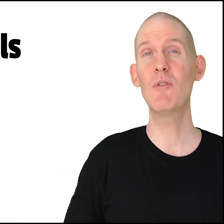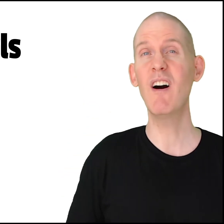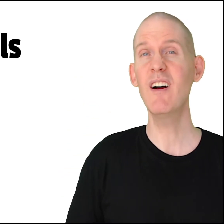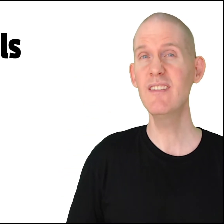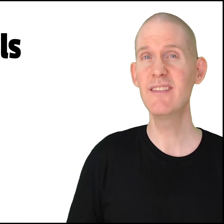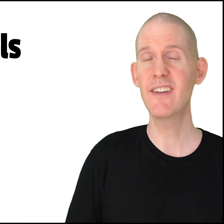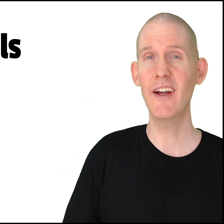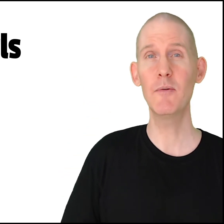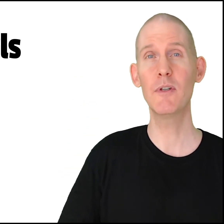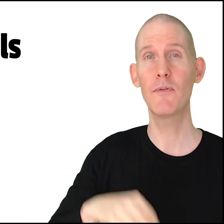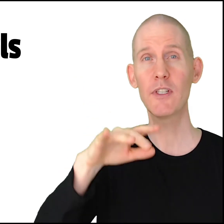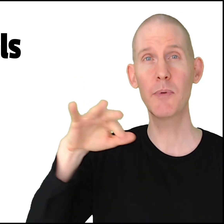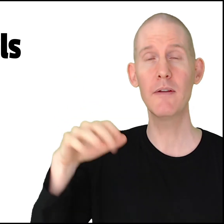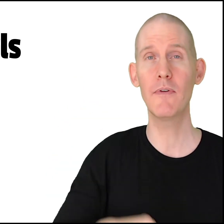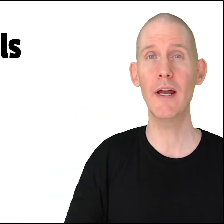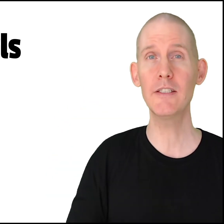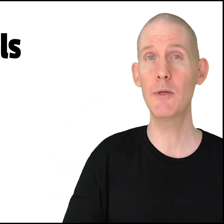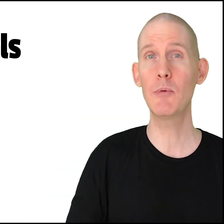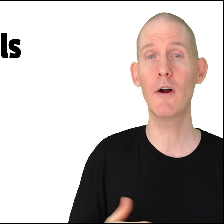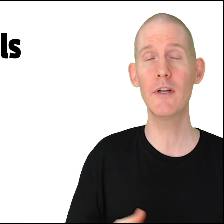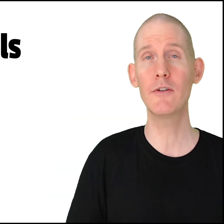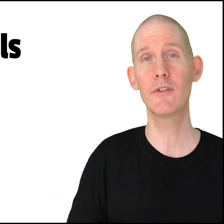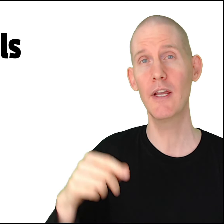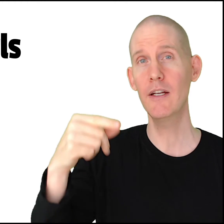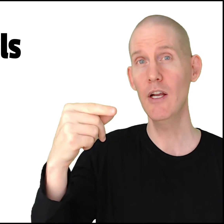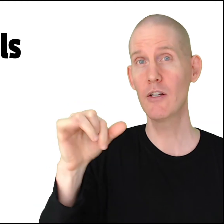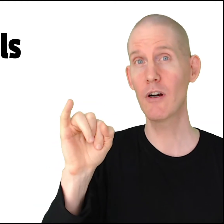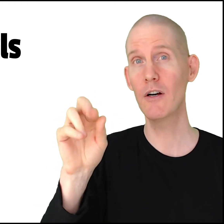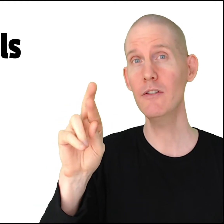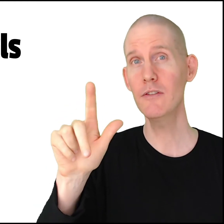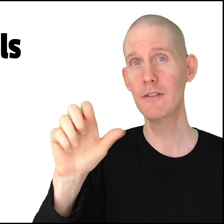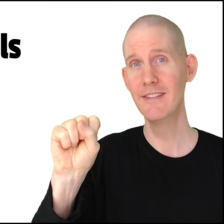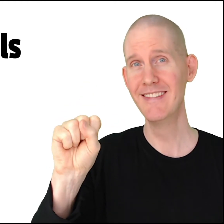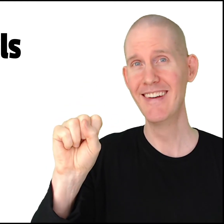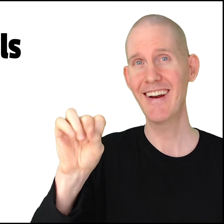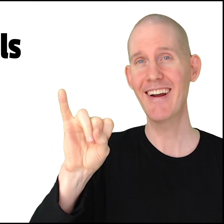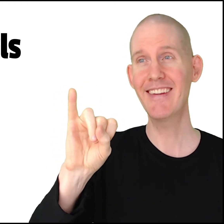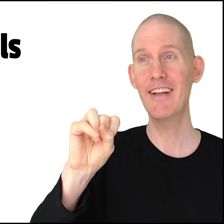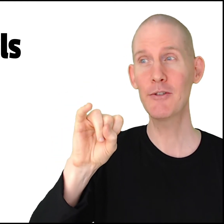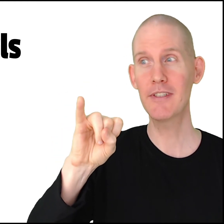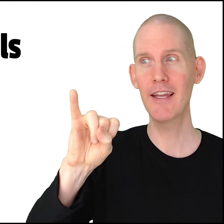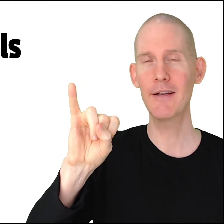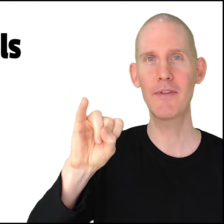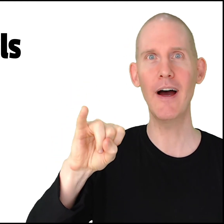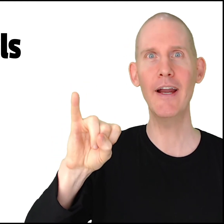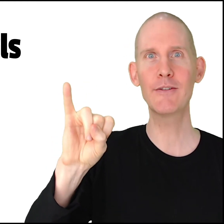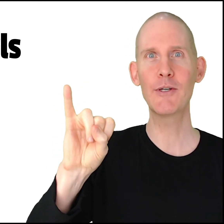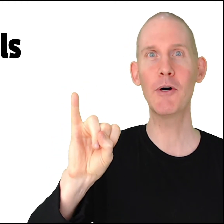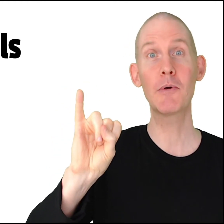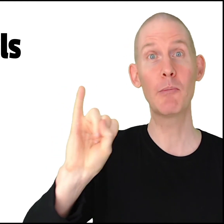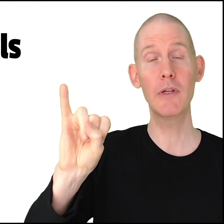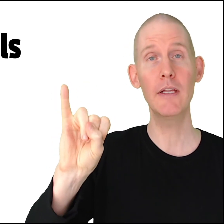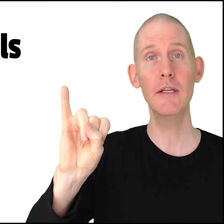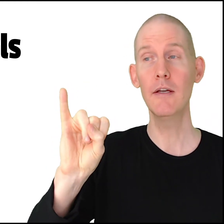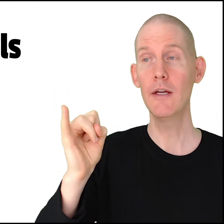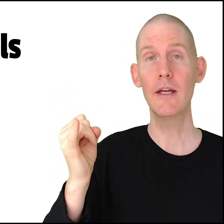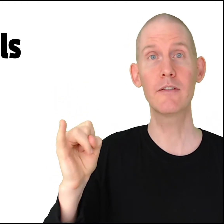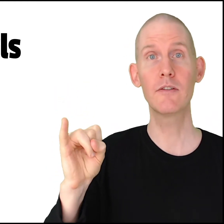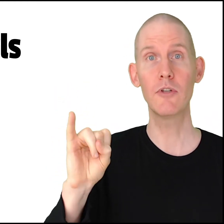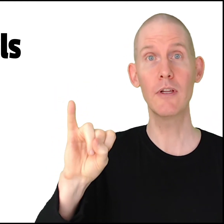long, right? When you're fingerspelling fast, people already understand girls, right? They understand that if the I doesn't go up completely, it's still an